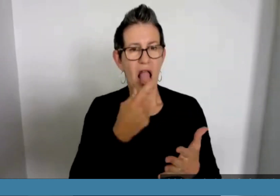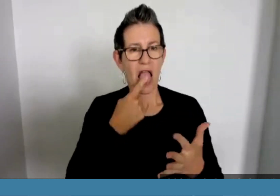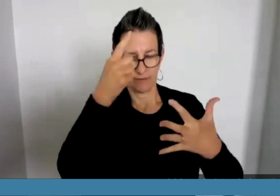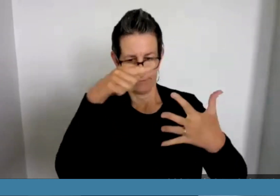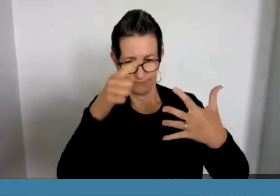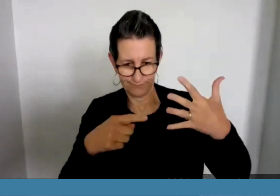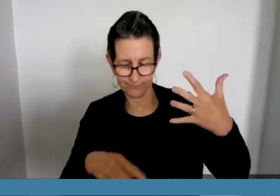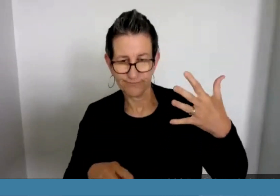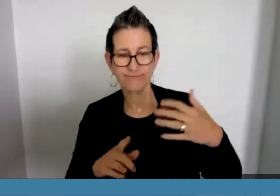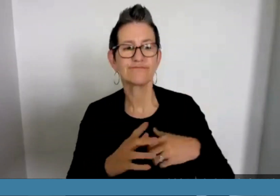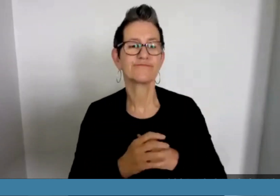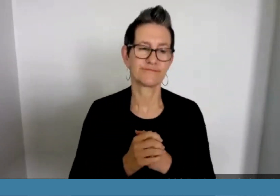research requires.